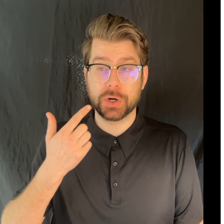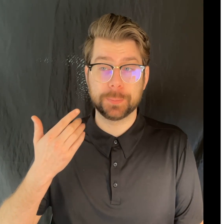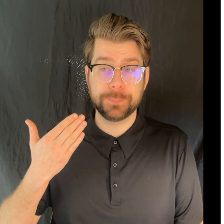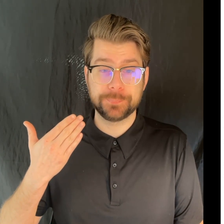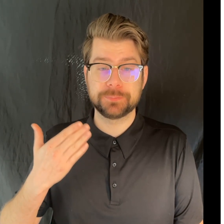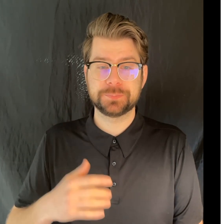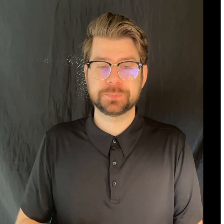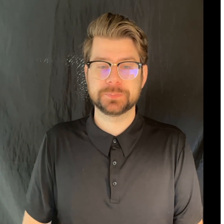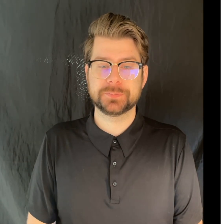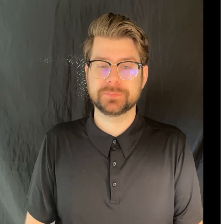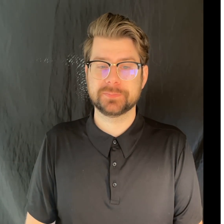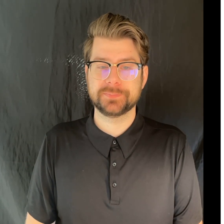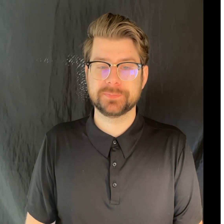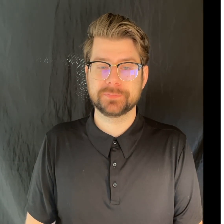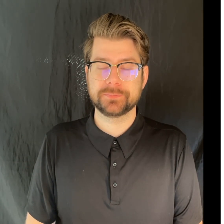squirm,